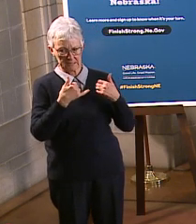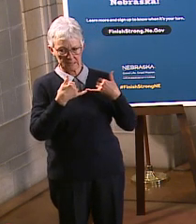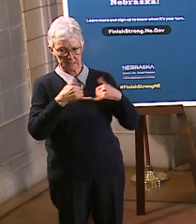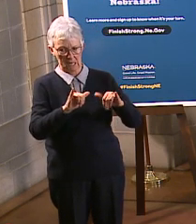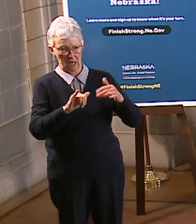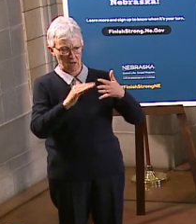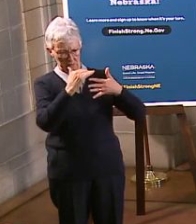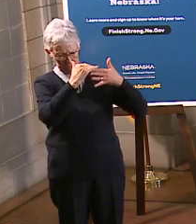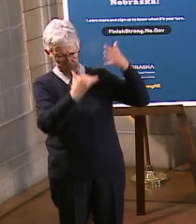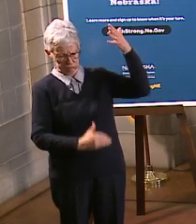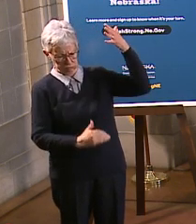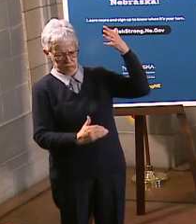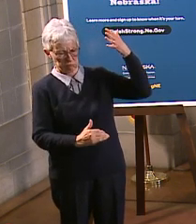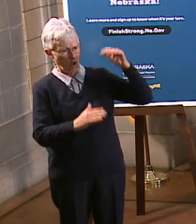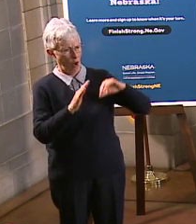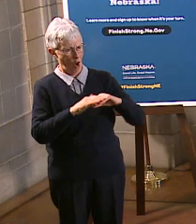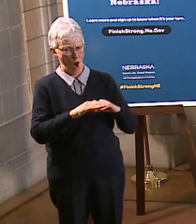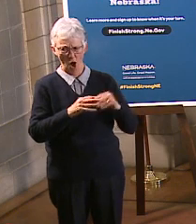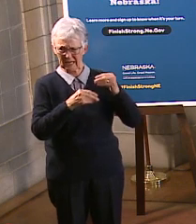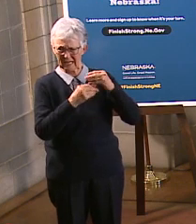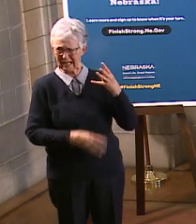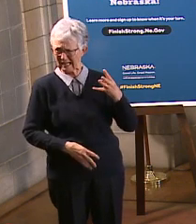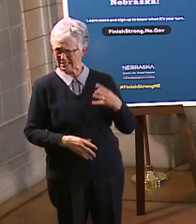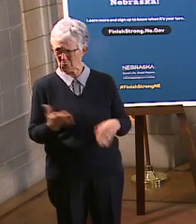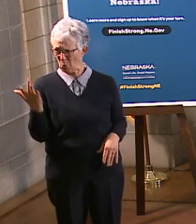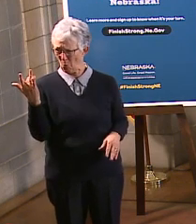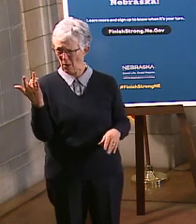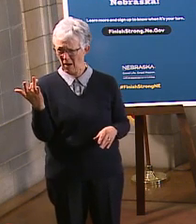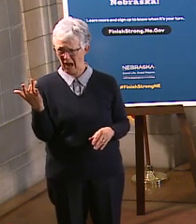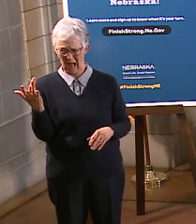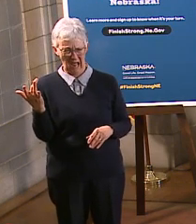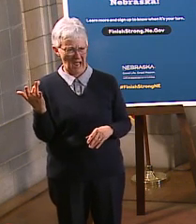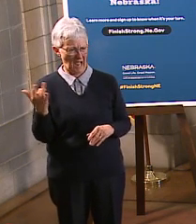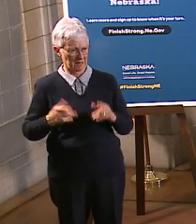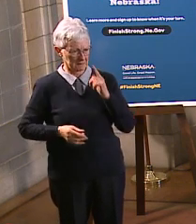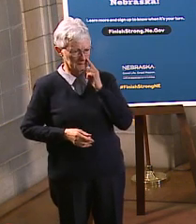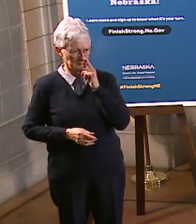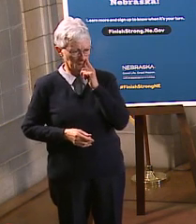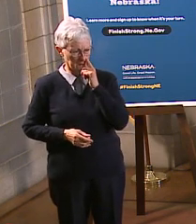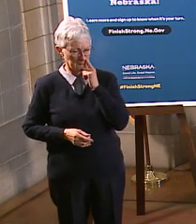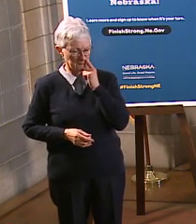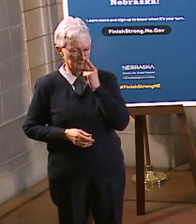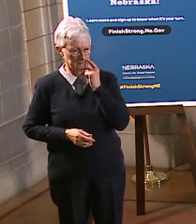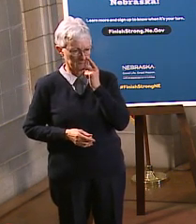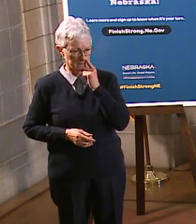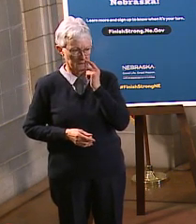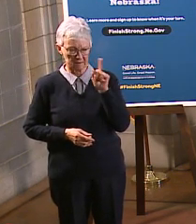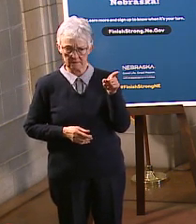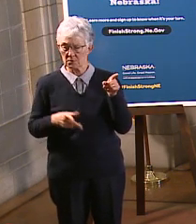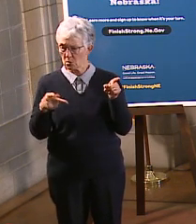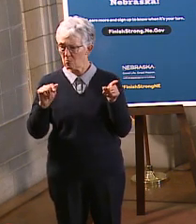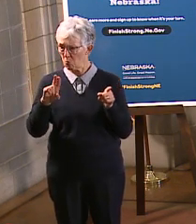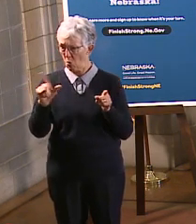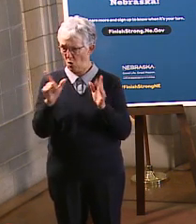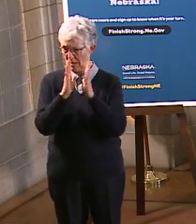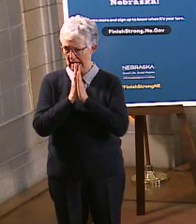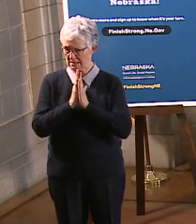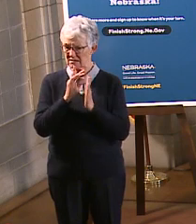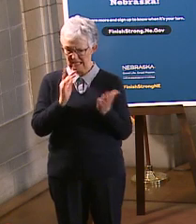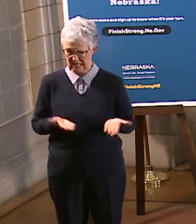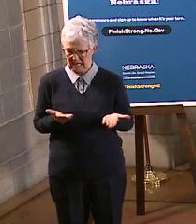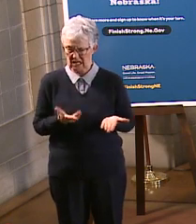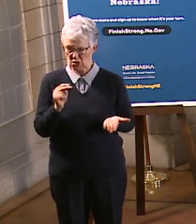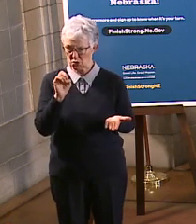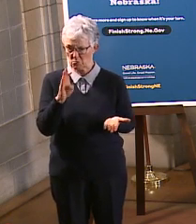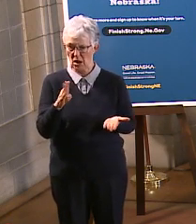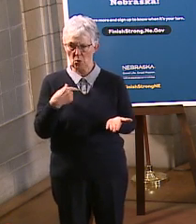have. Why is that? I think I know the answer, but why is that? So Paul's asking, we're doing a pretty good job of getting first and